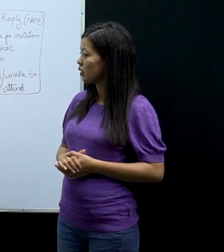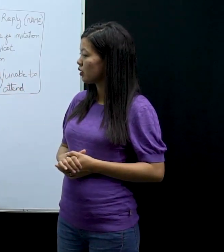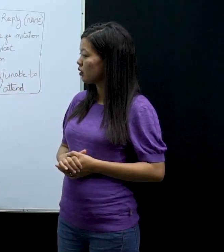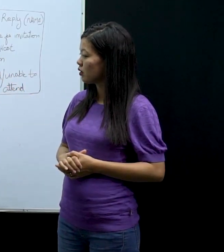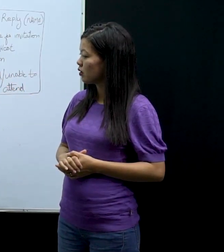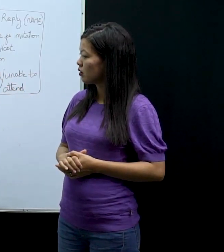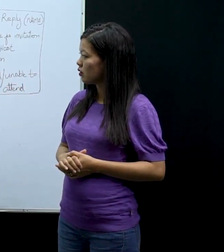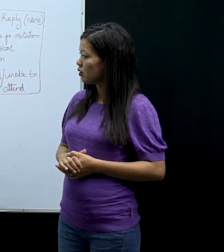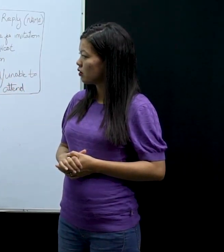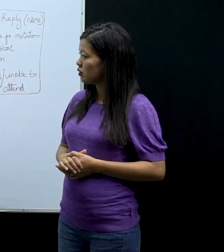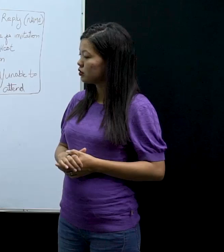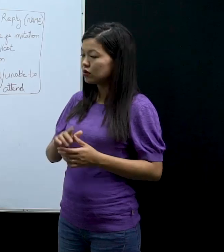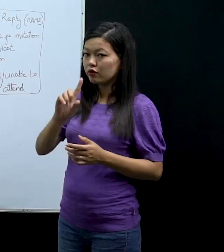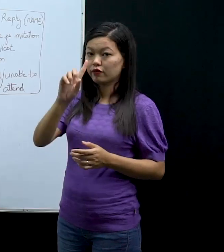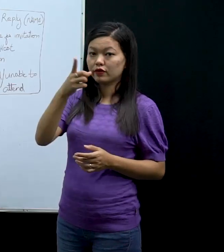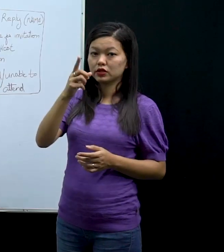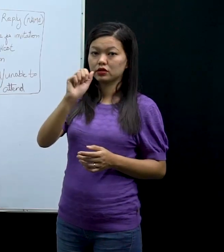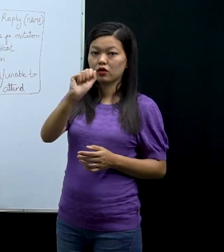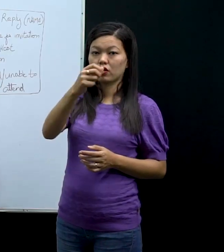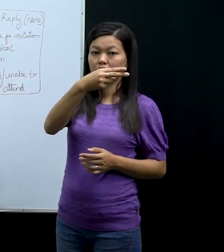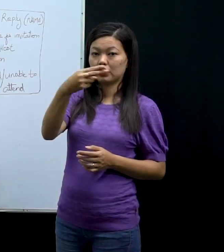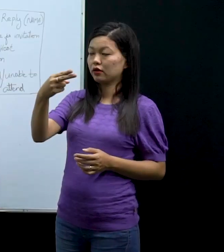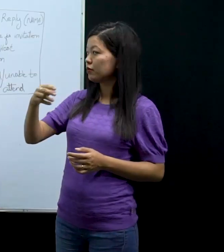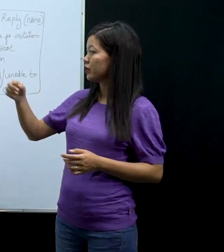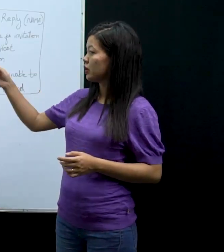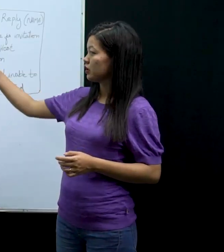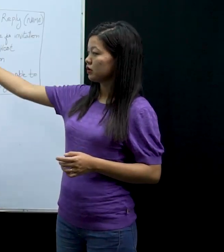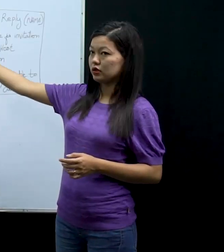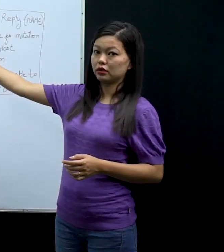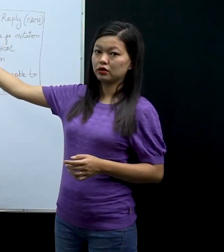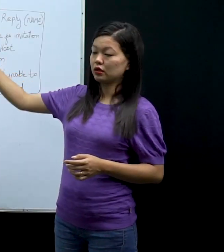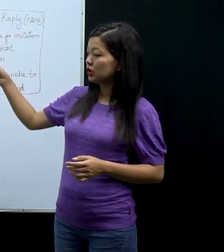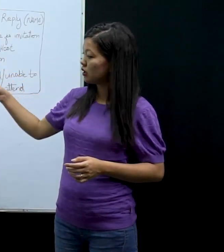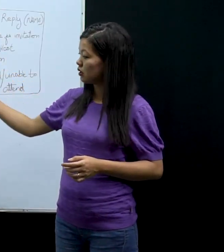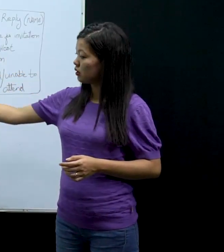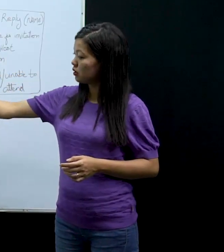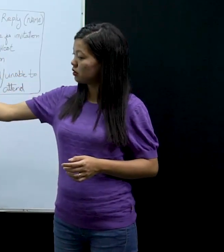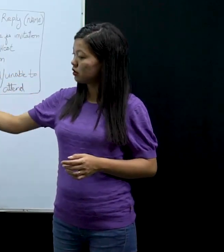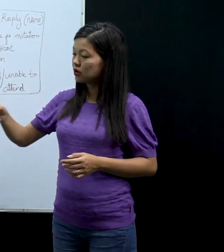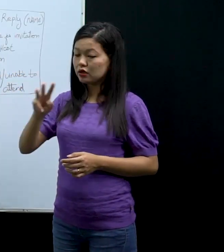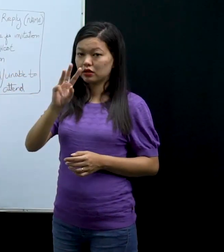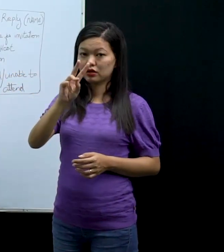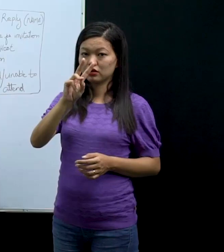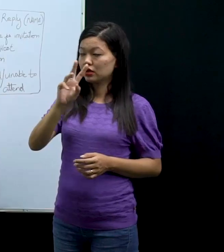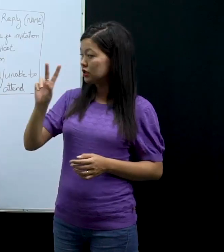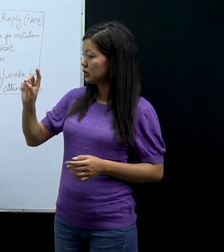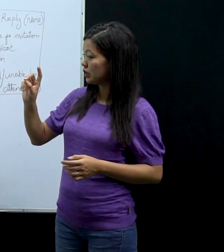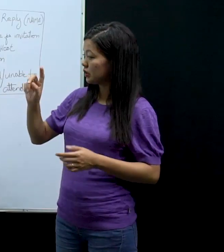though Kenneth is writing, he is using the word his as if some other person is making the invite,